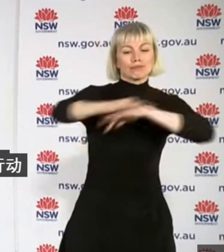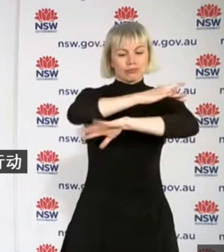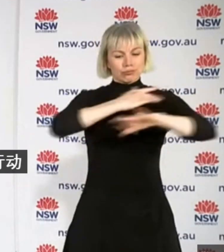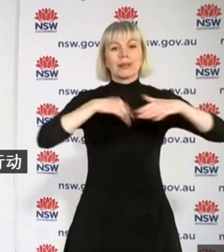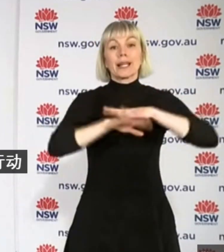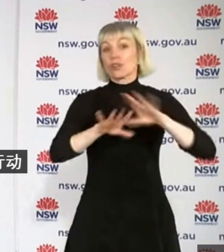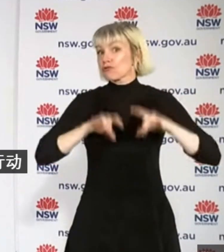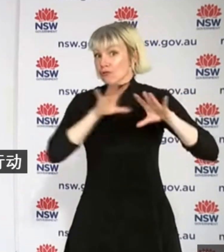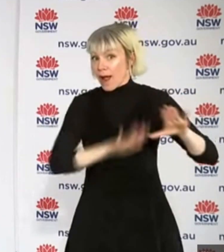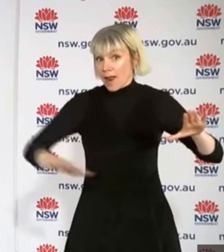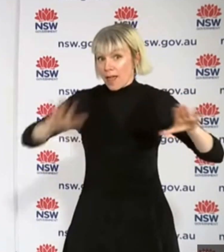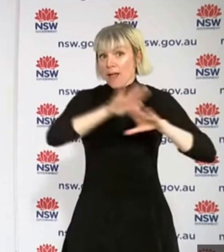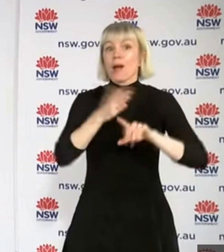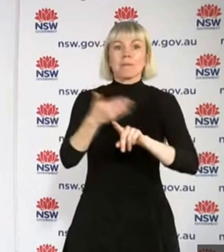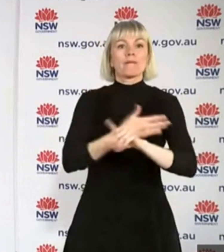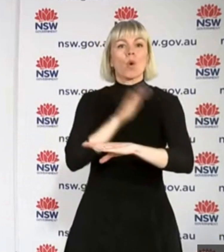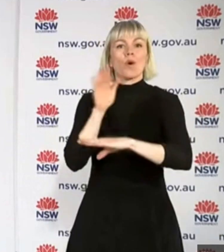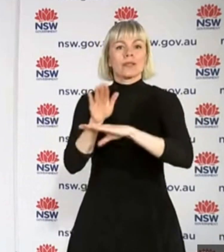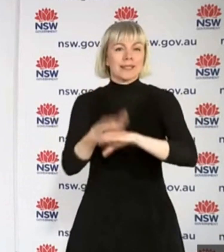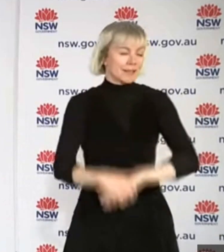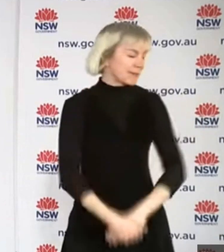as well as have the opportunity to go overseas.